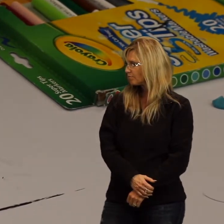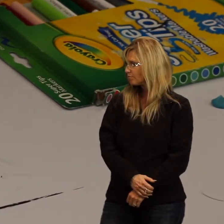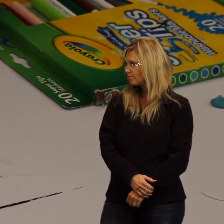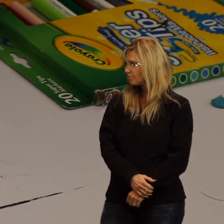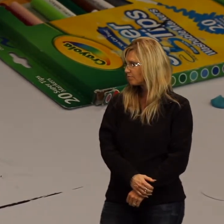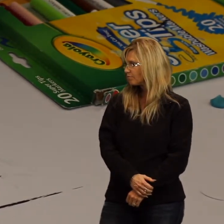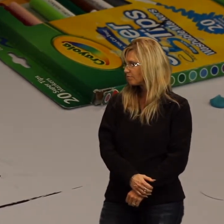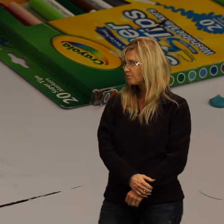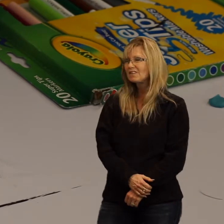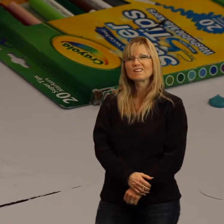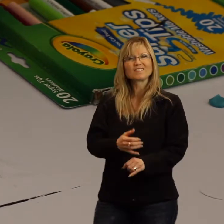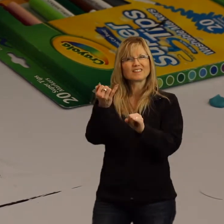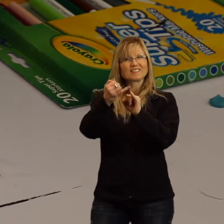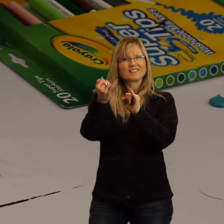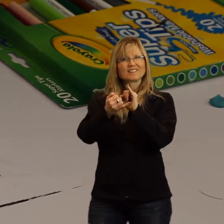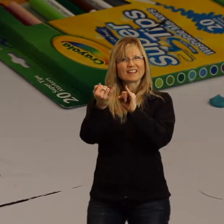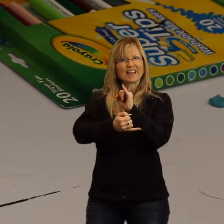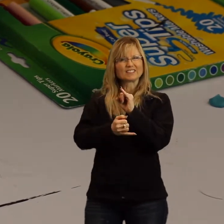Yeah, we'll finish with the red.